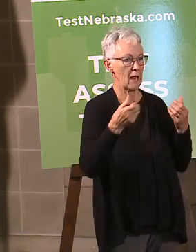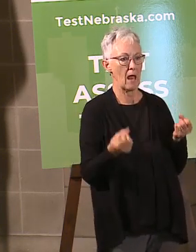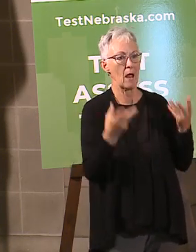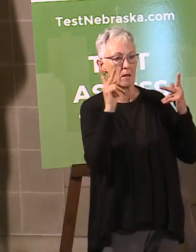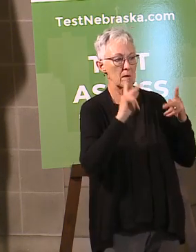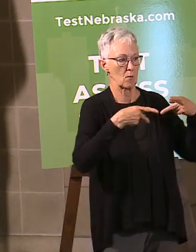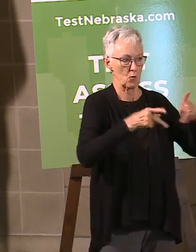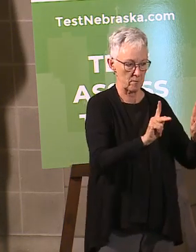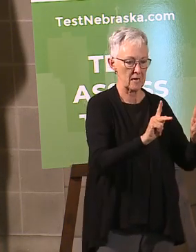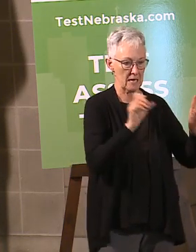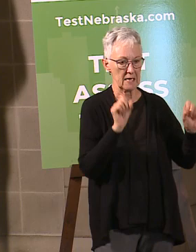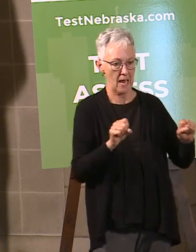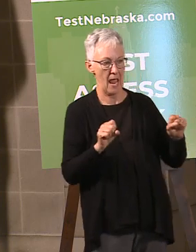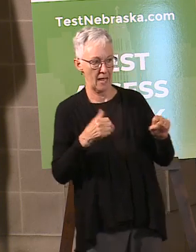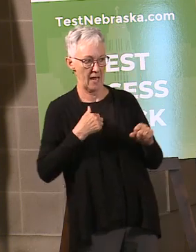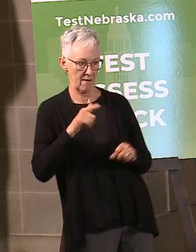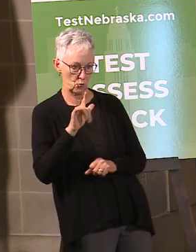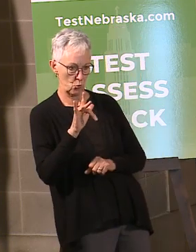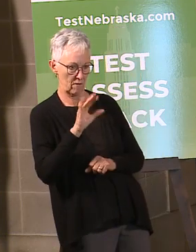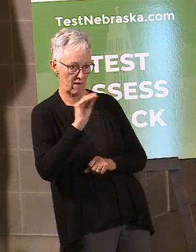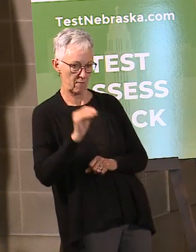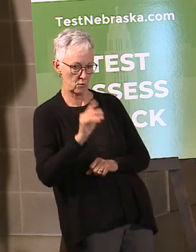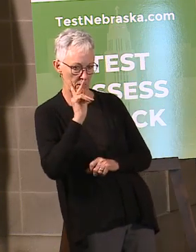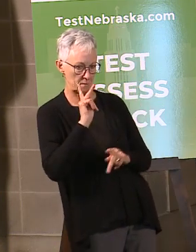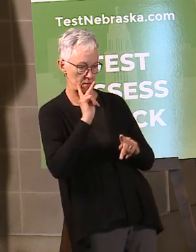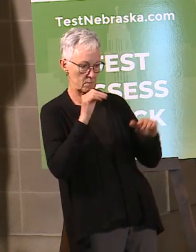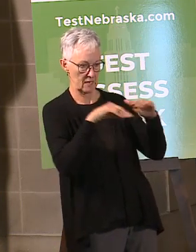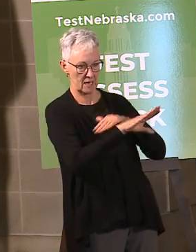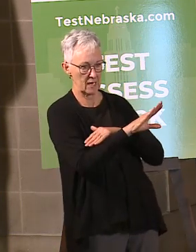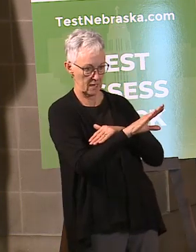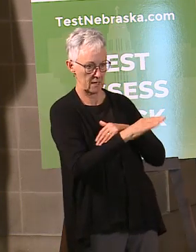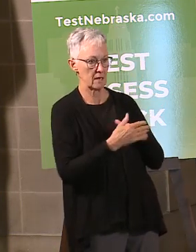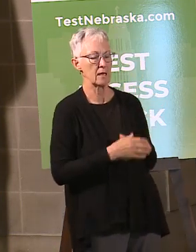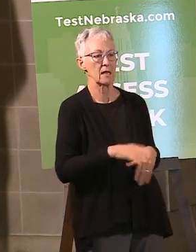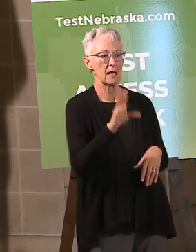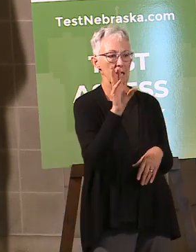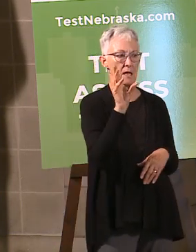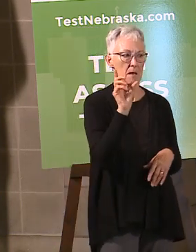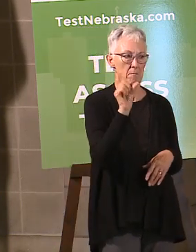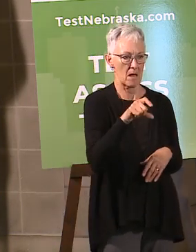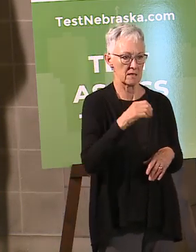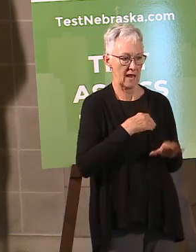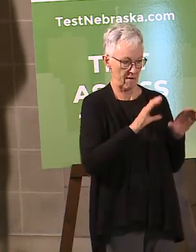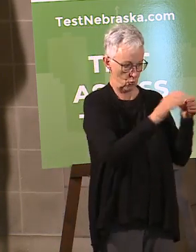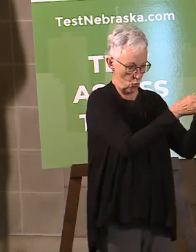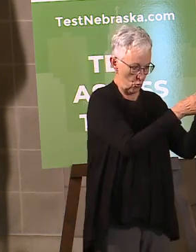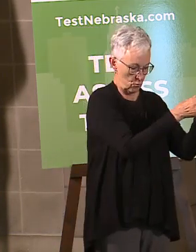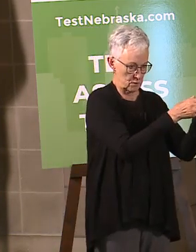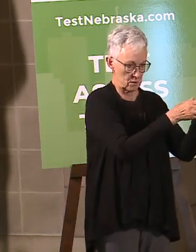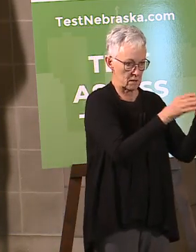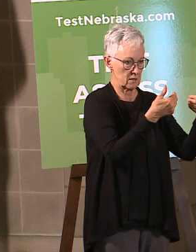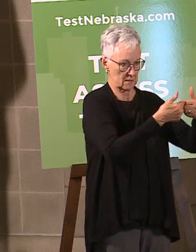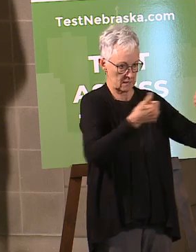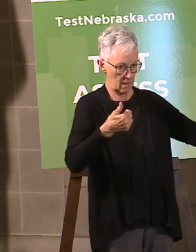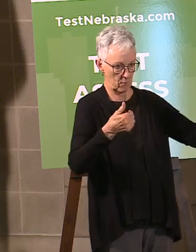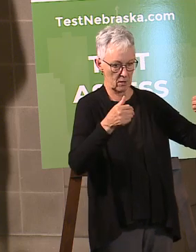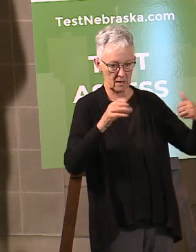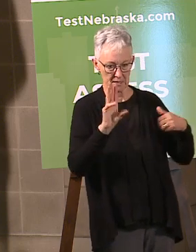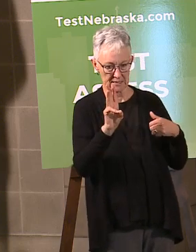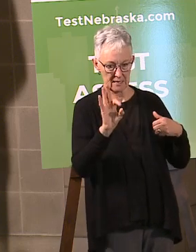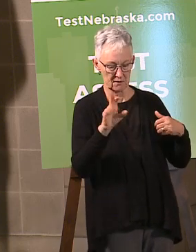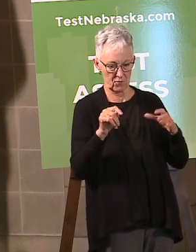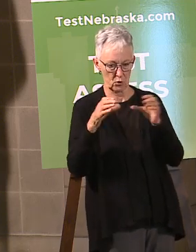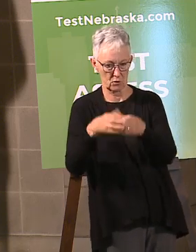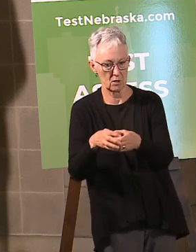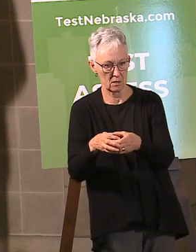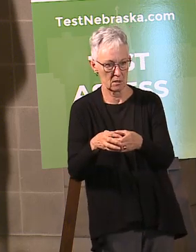again, ticket 6 people in a group, 6 feet of space between groups. So again, I think in a movie theater, easy to be able to